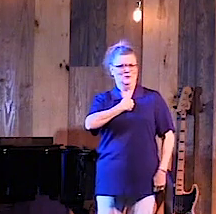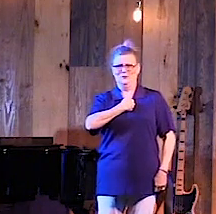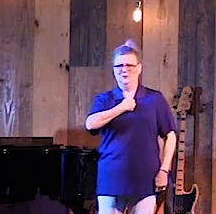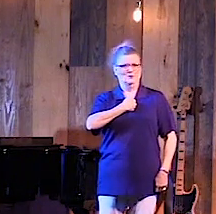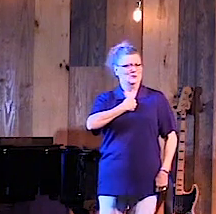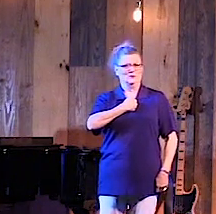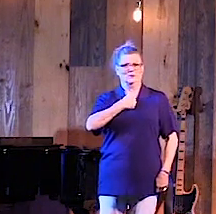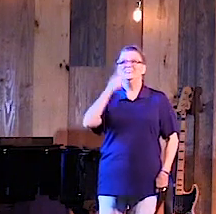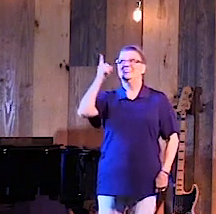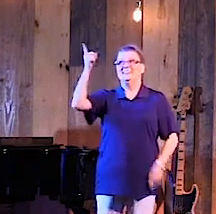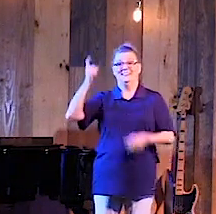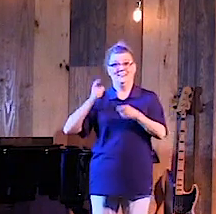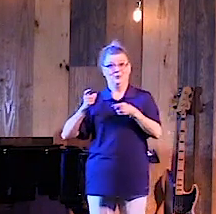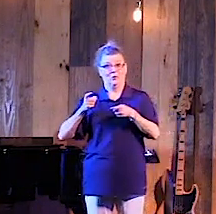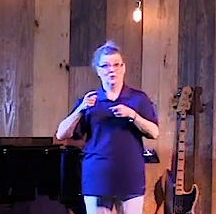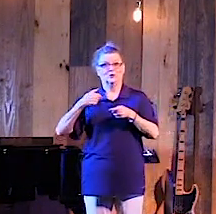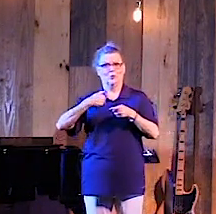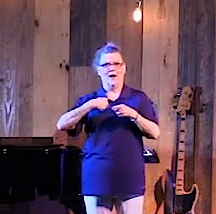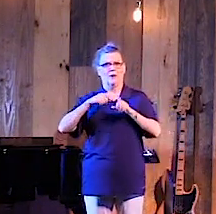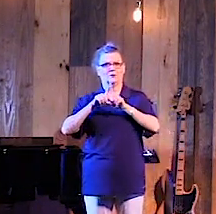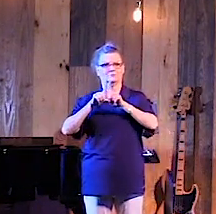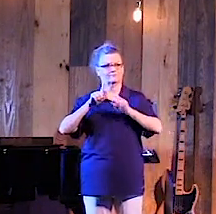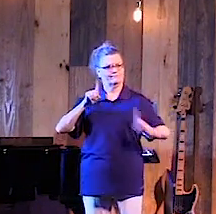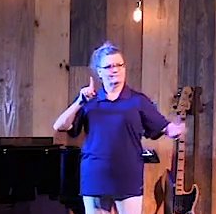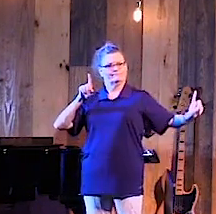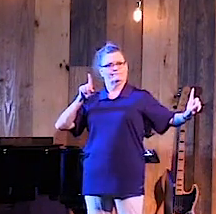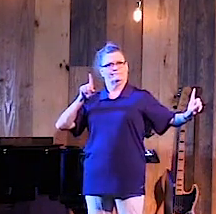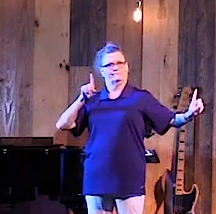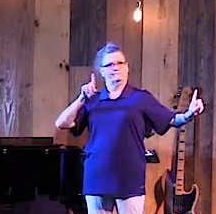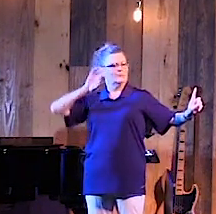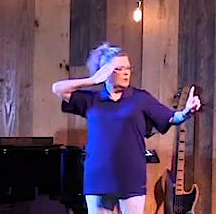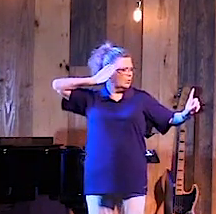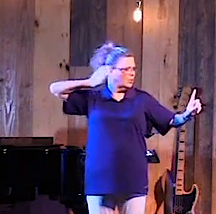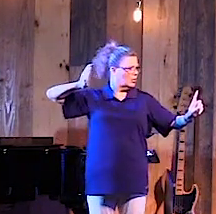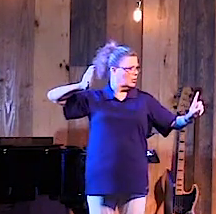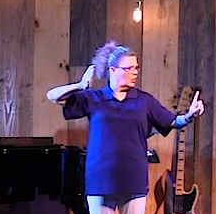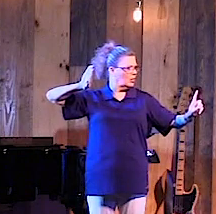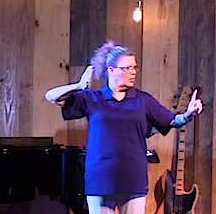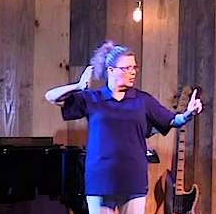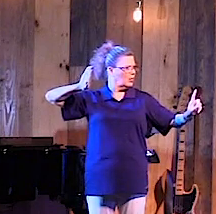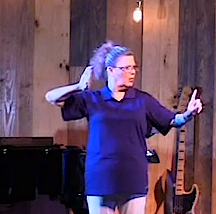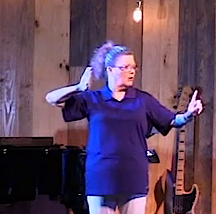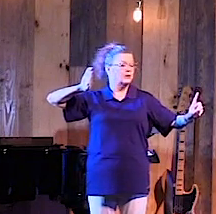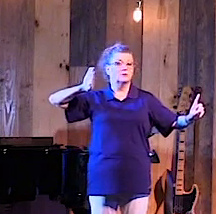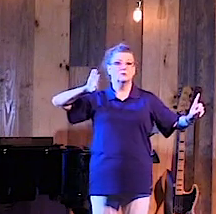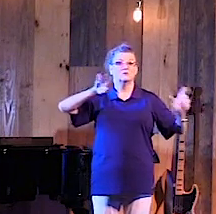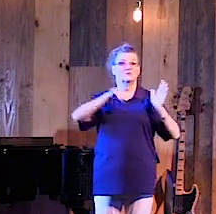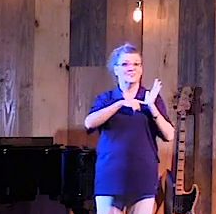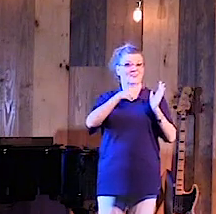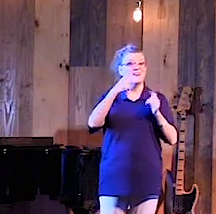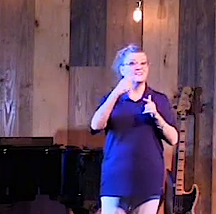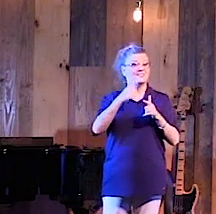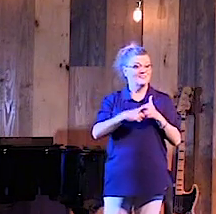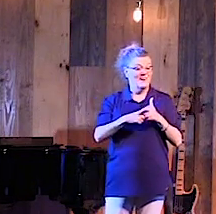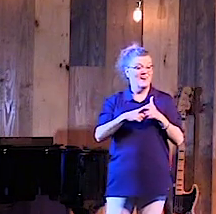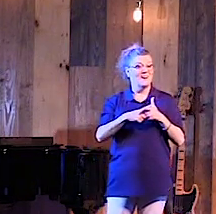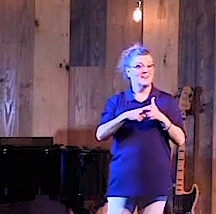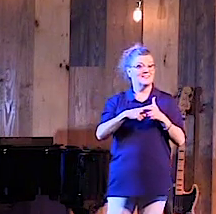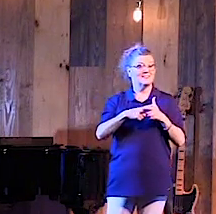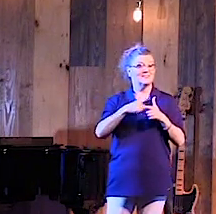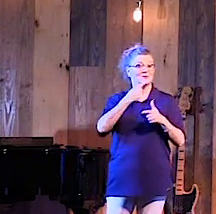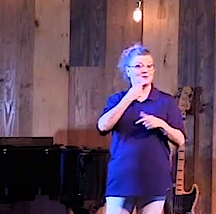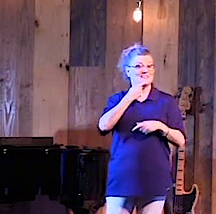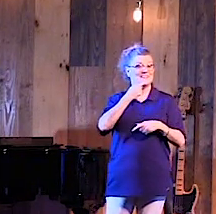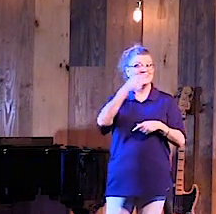So then I'll just go away from God and ignore God. For all practical purposes then, we say God is